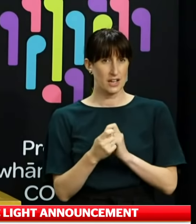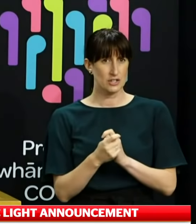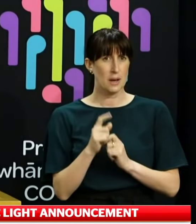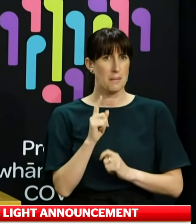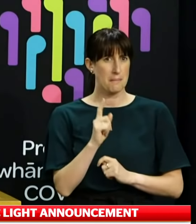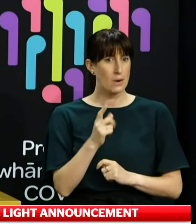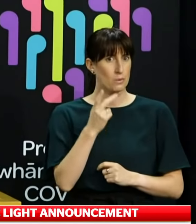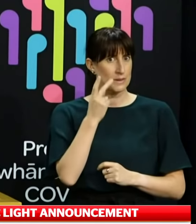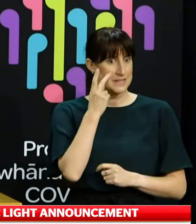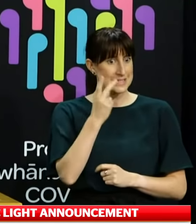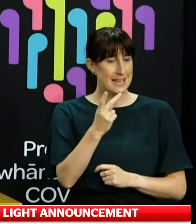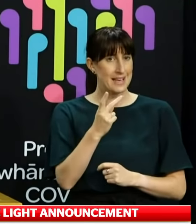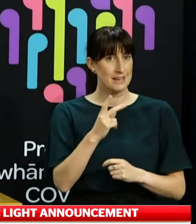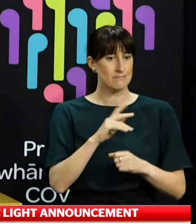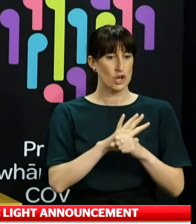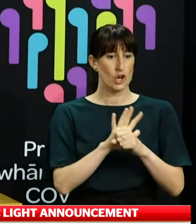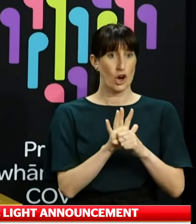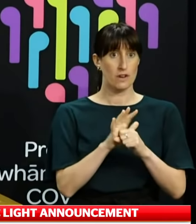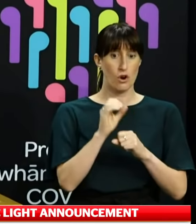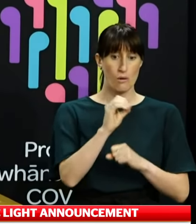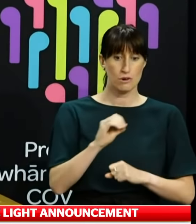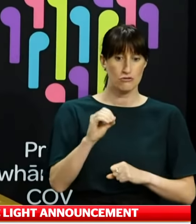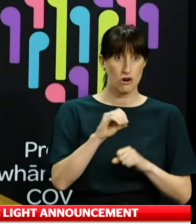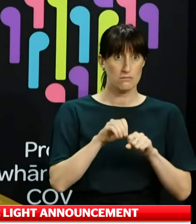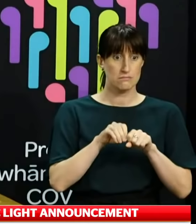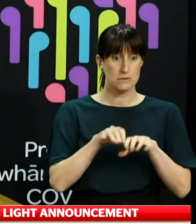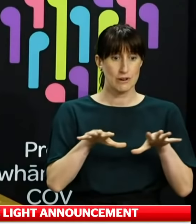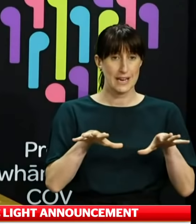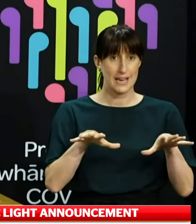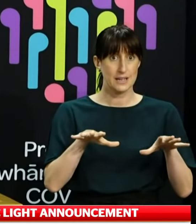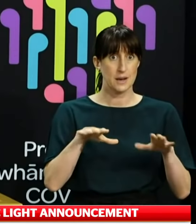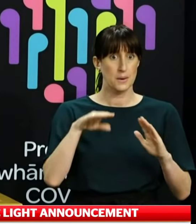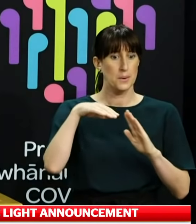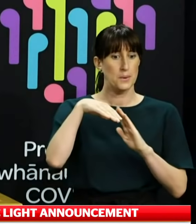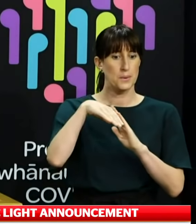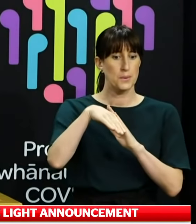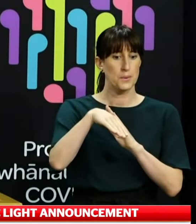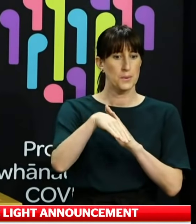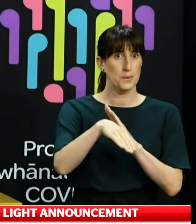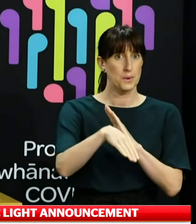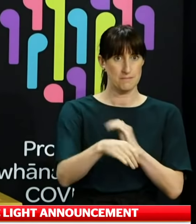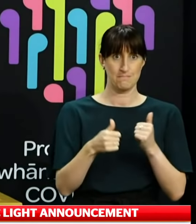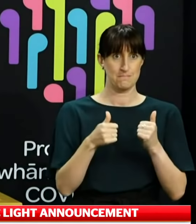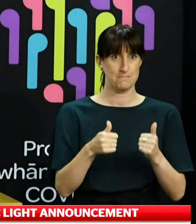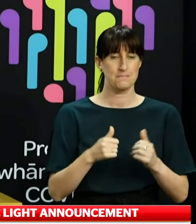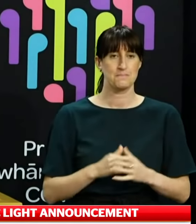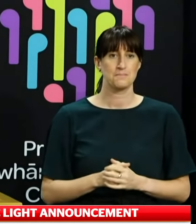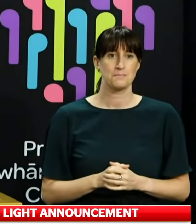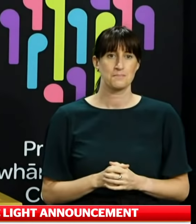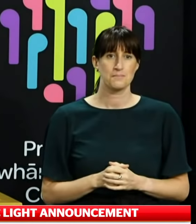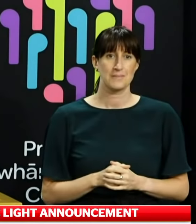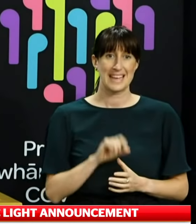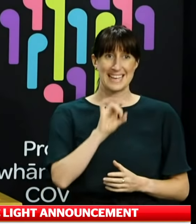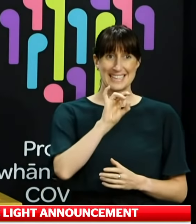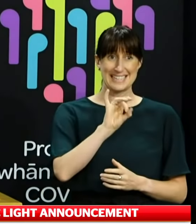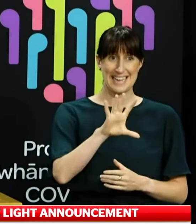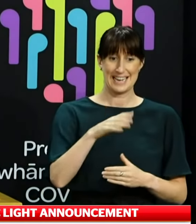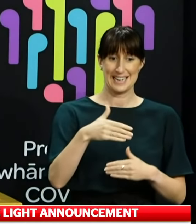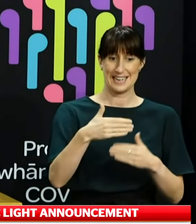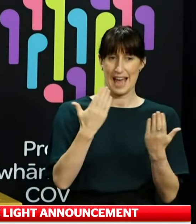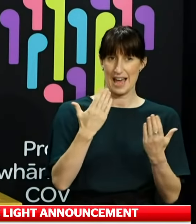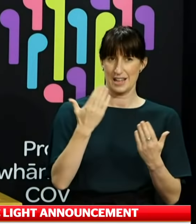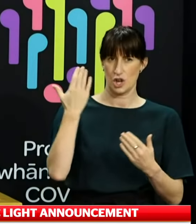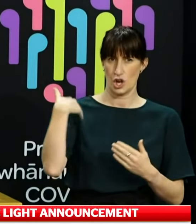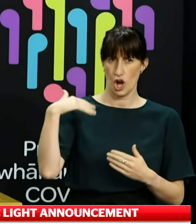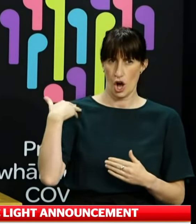overall trajectory of our COVID-19 Omicron outbreak. Since the last review of the settings 10 days ago, the